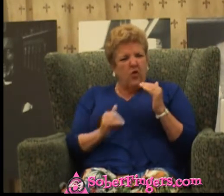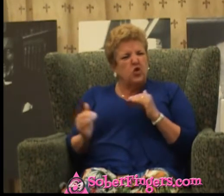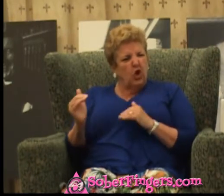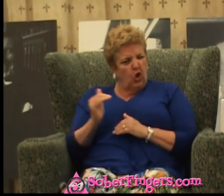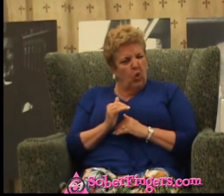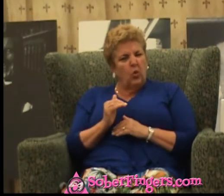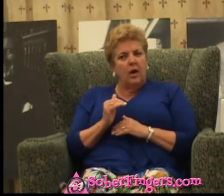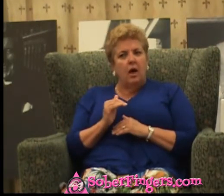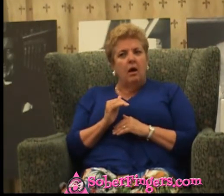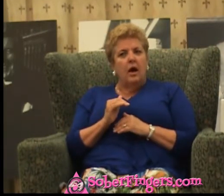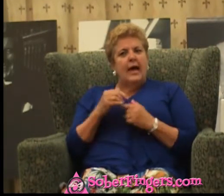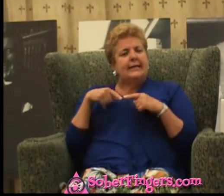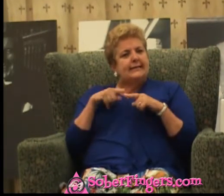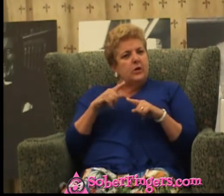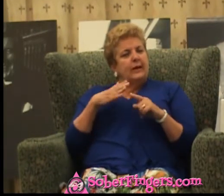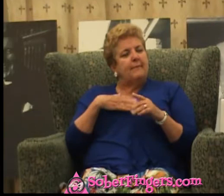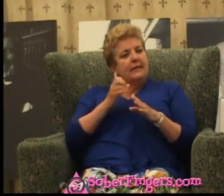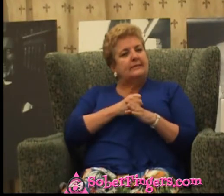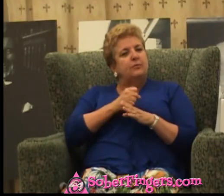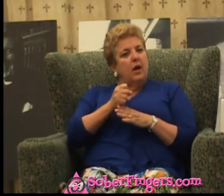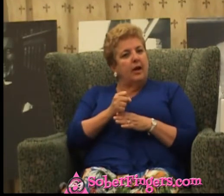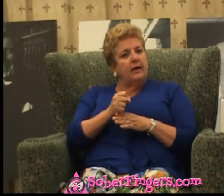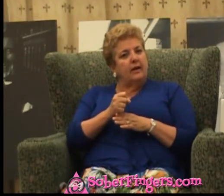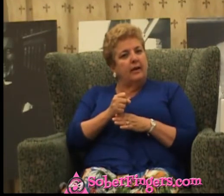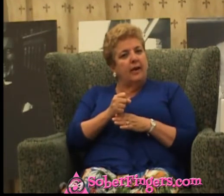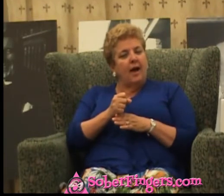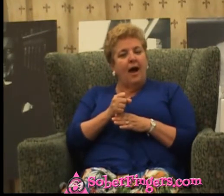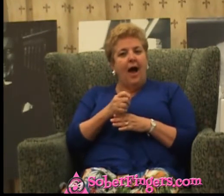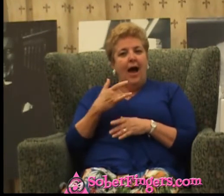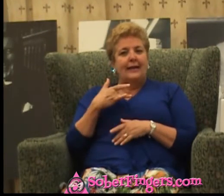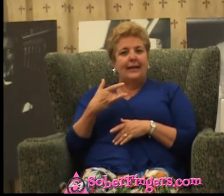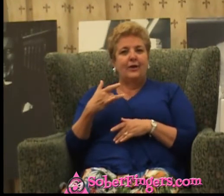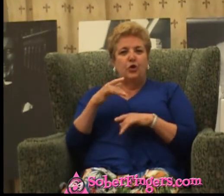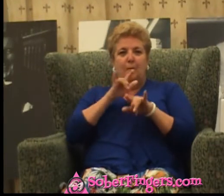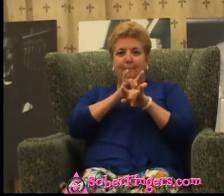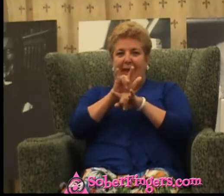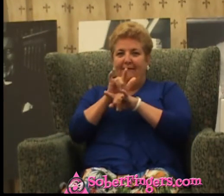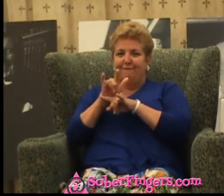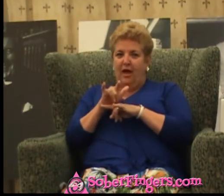All throughout my sobriety, I've made fun of the state of California.